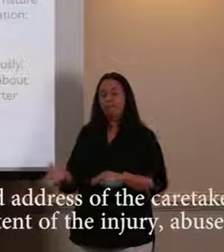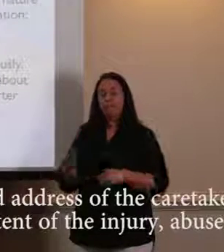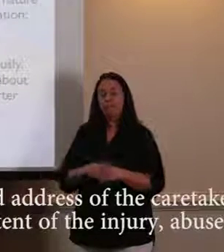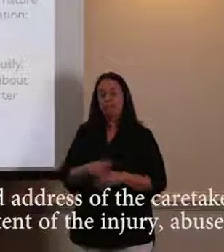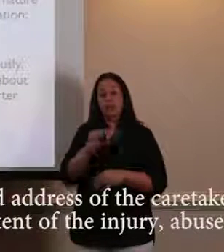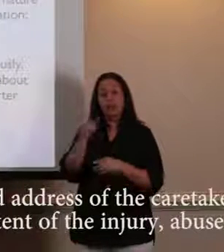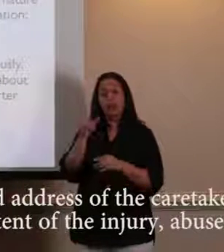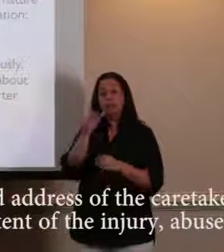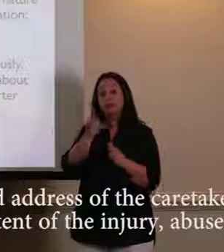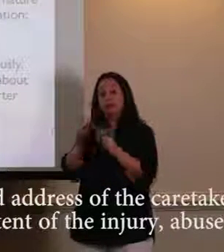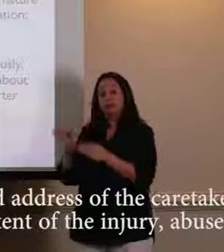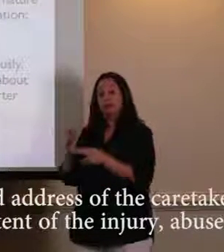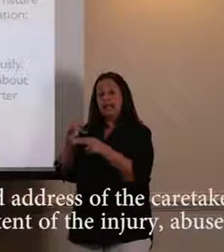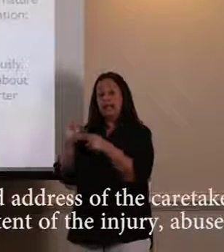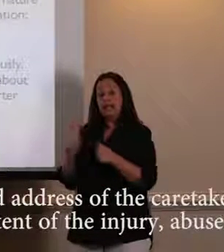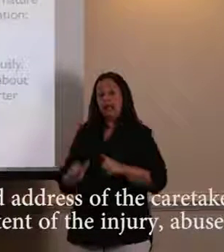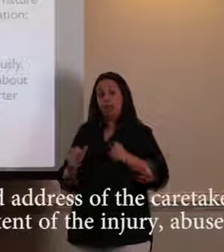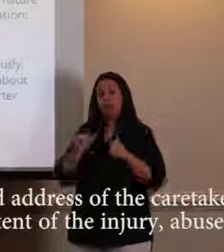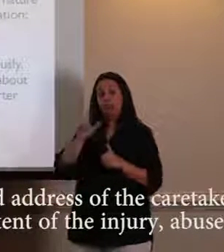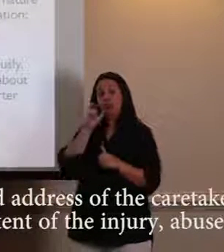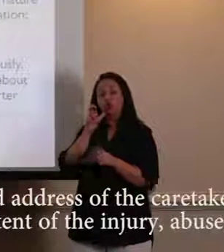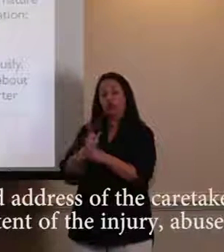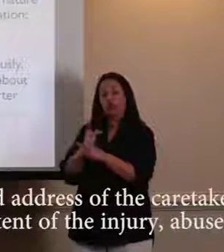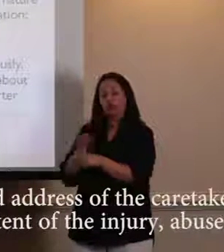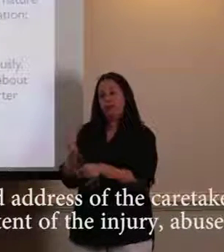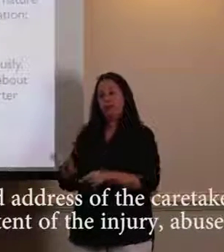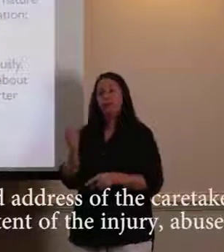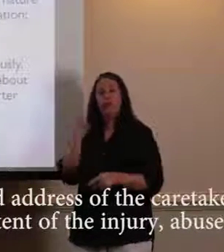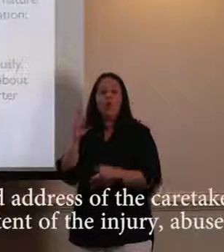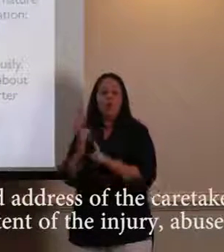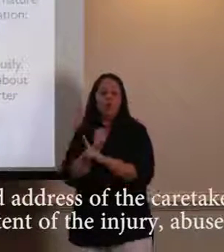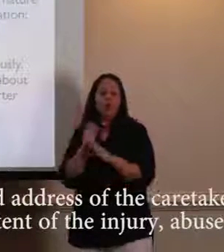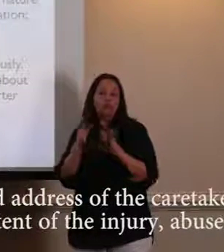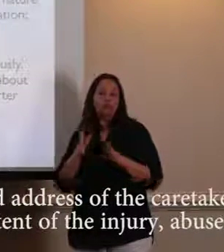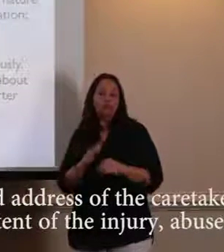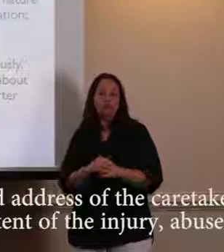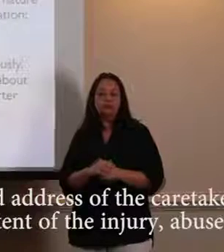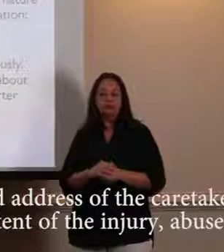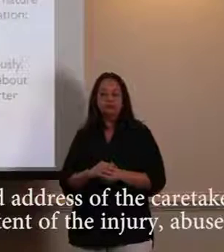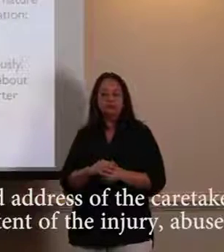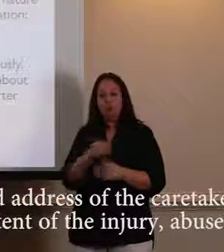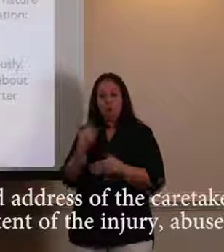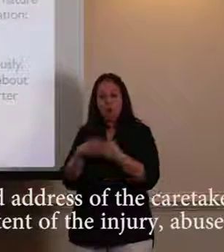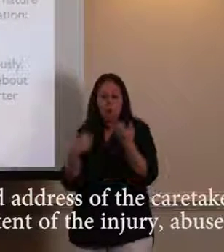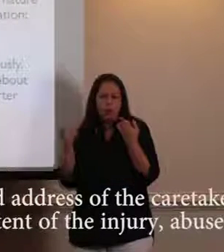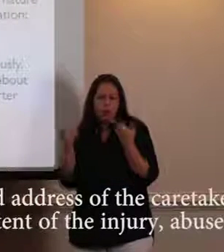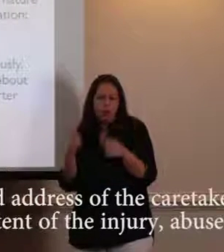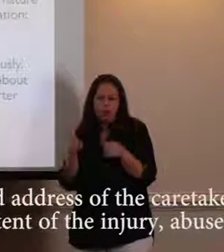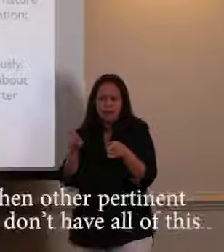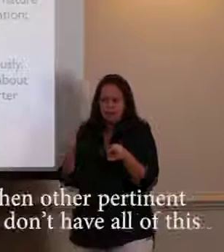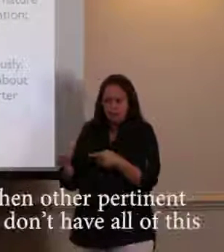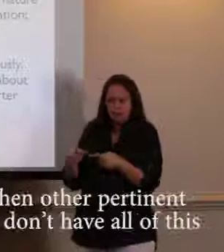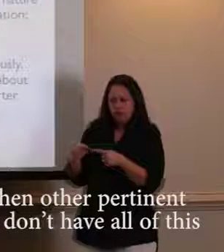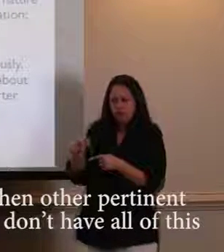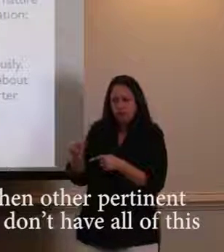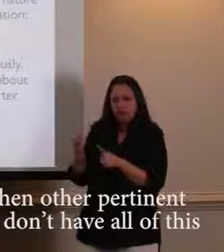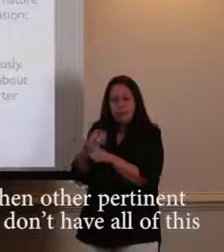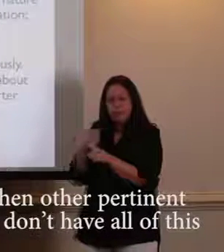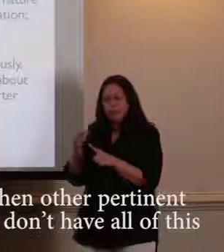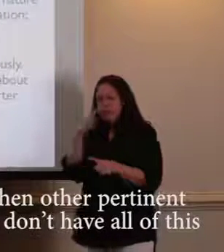name and address of the caretaker or the abuser, the nature and extent of the injury, abuse, neglect, or exploitation,